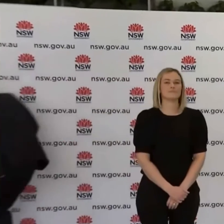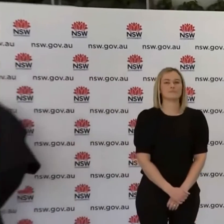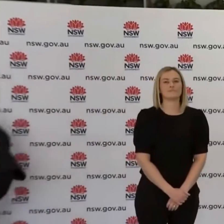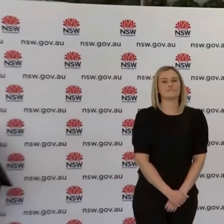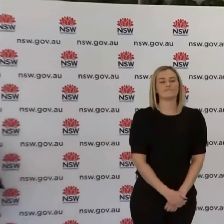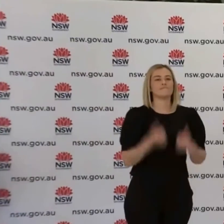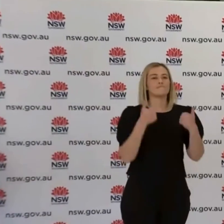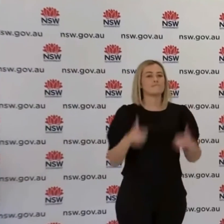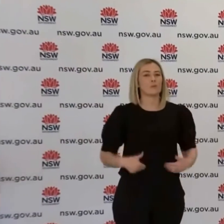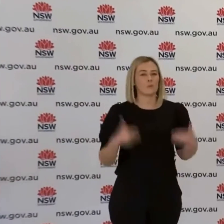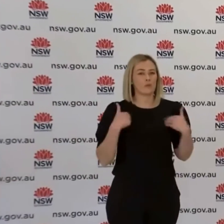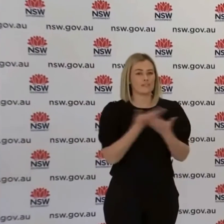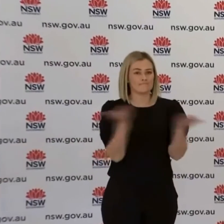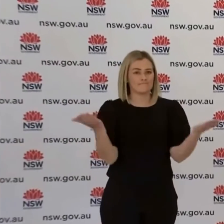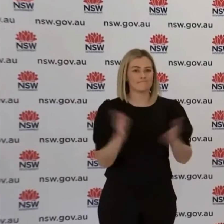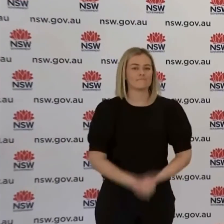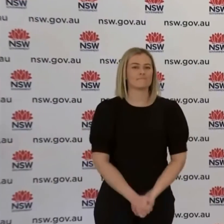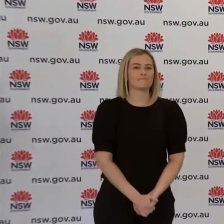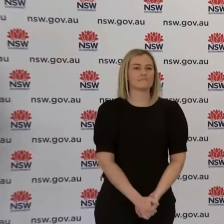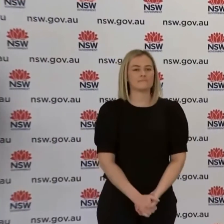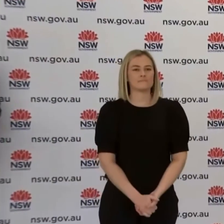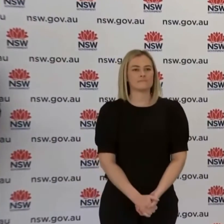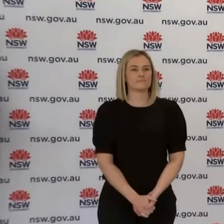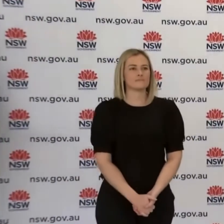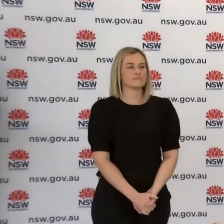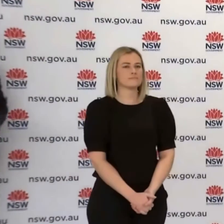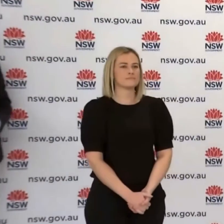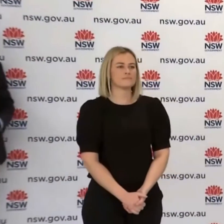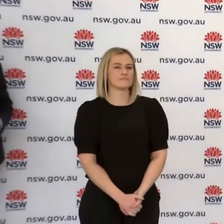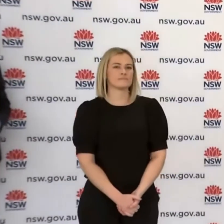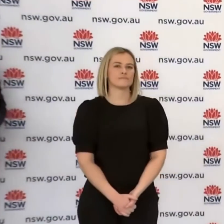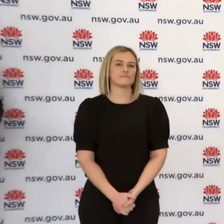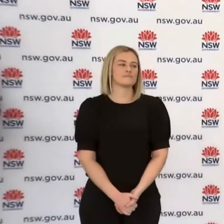Good morning, all. This mask out of the way.